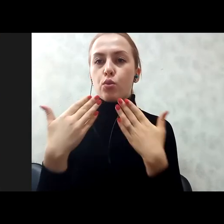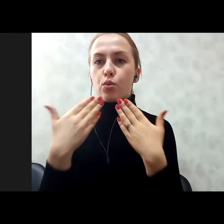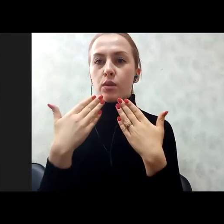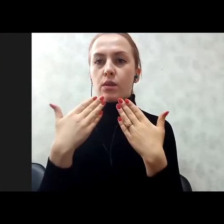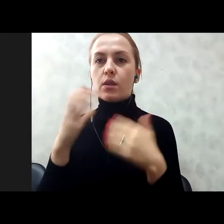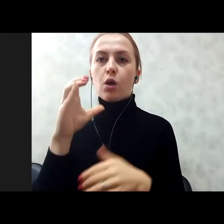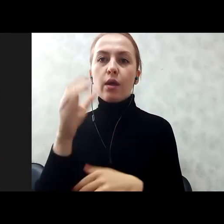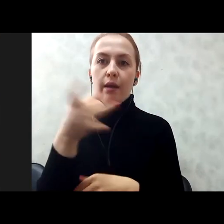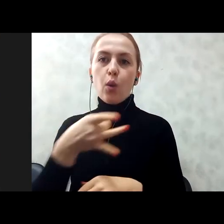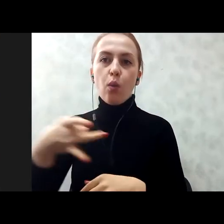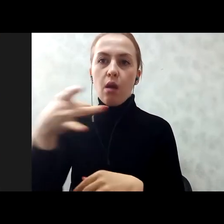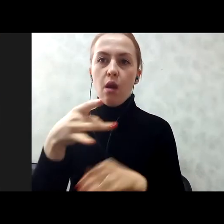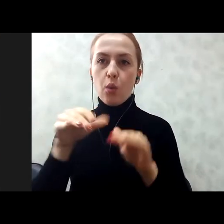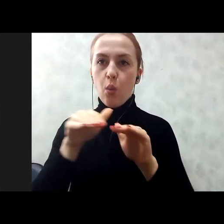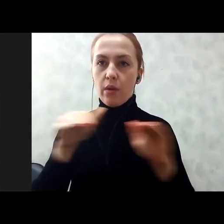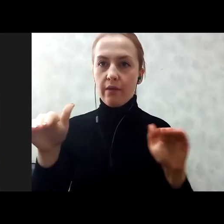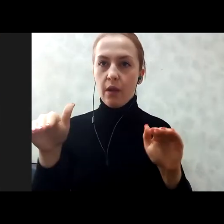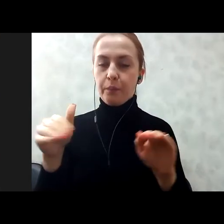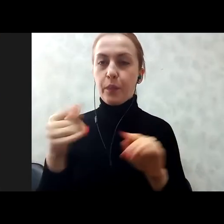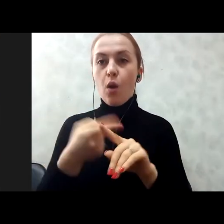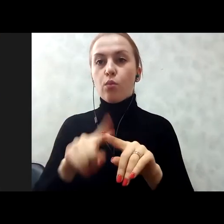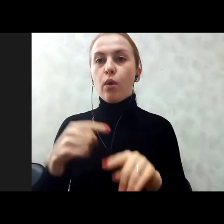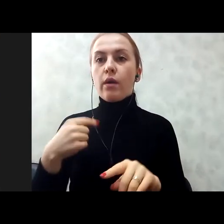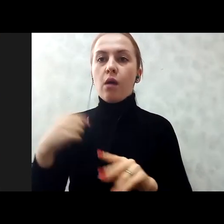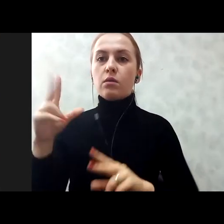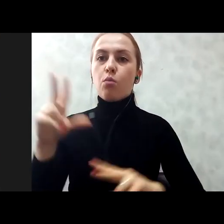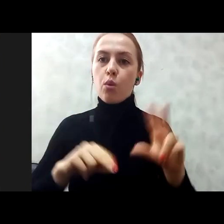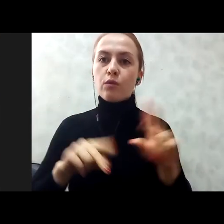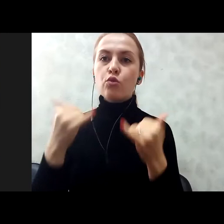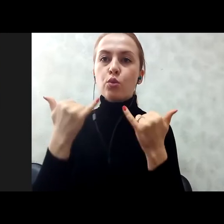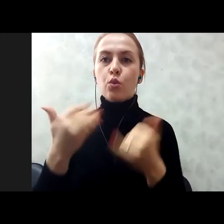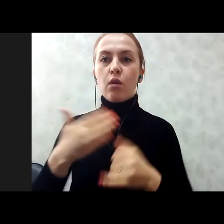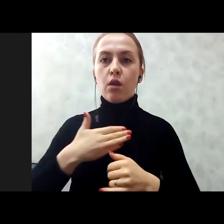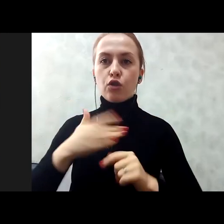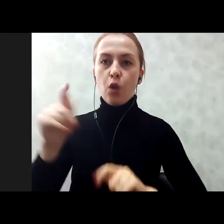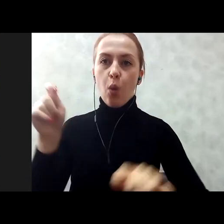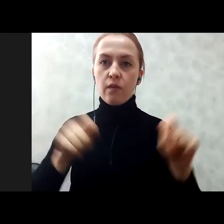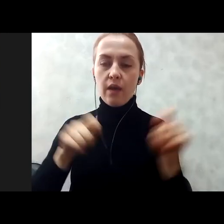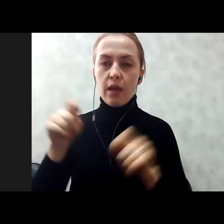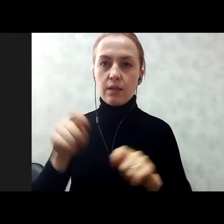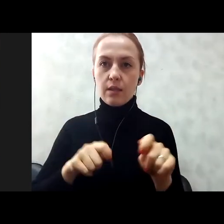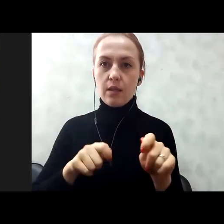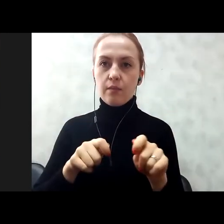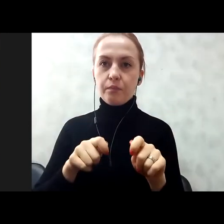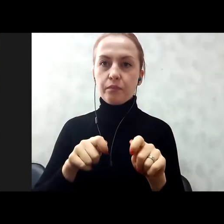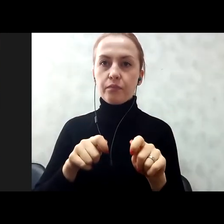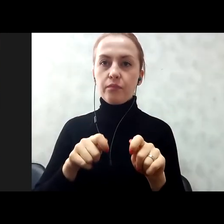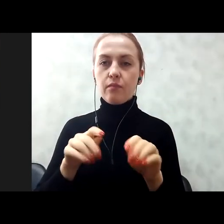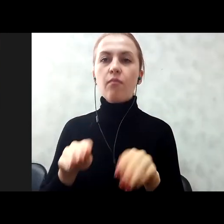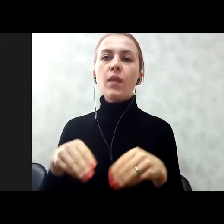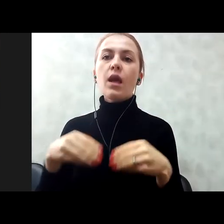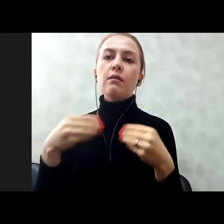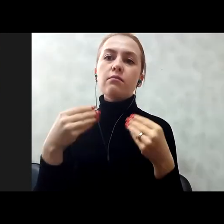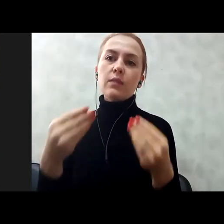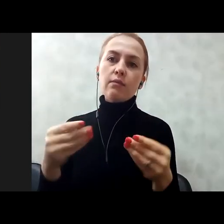with due regard to these lessons. So, and I hope that this conference